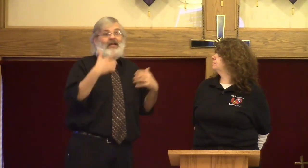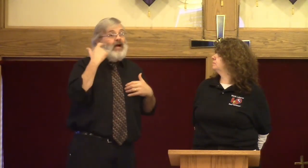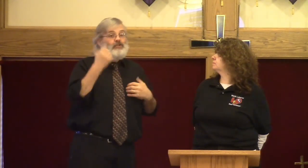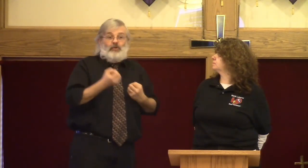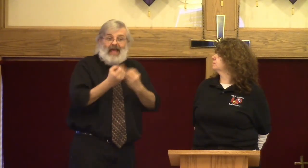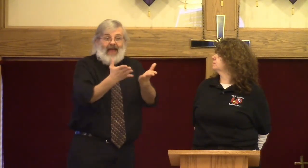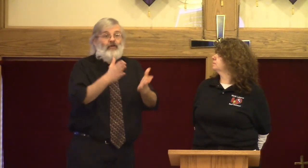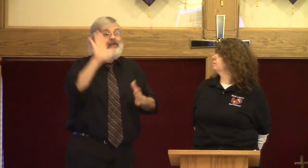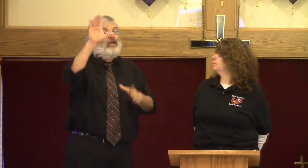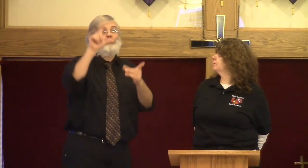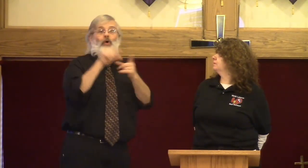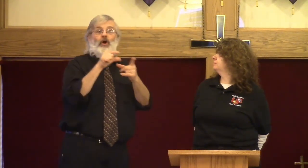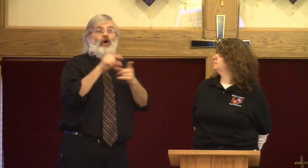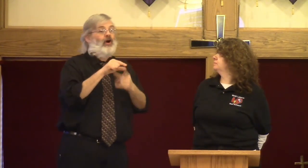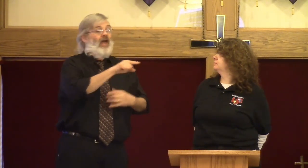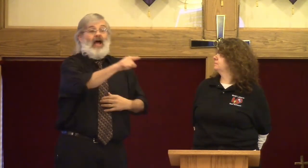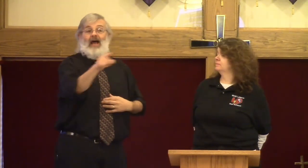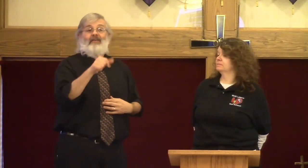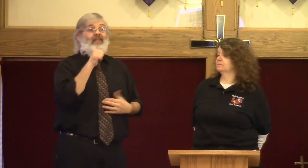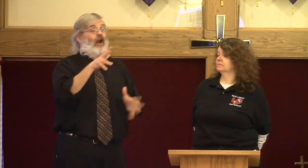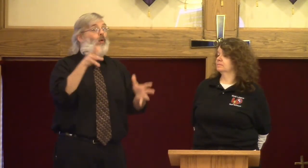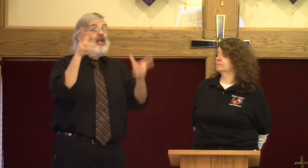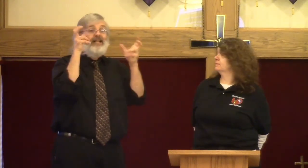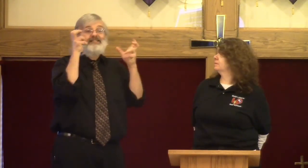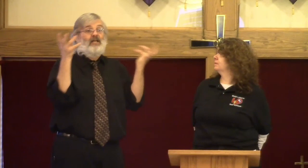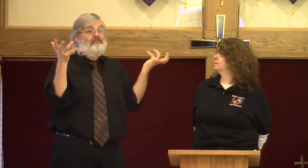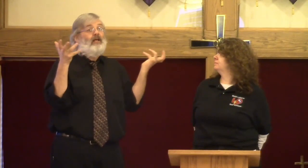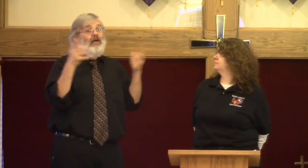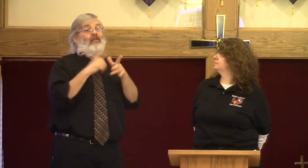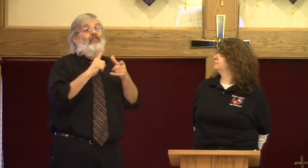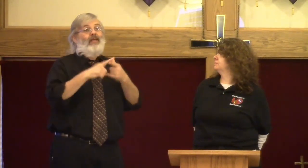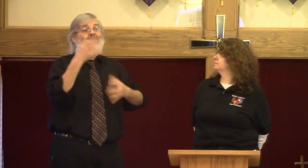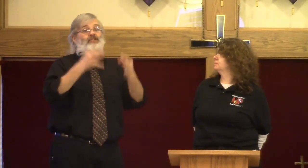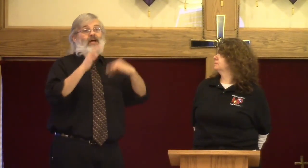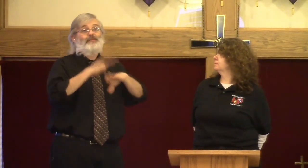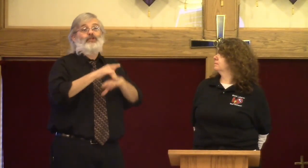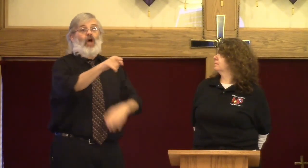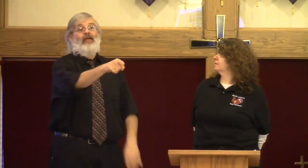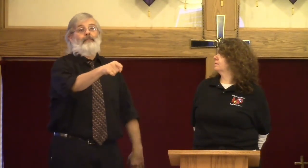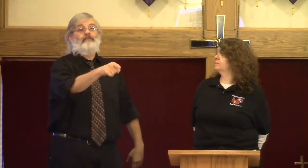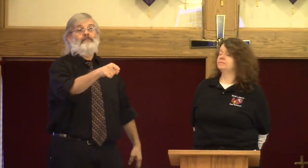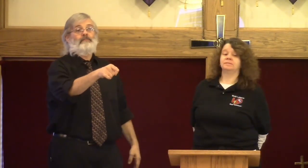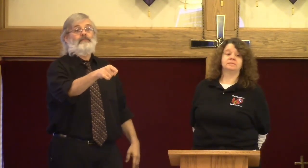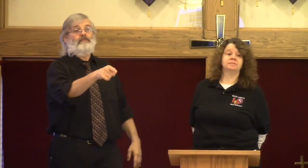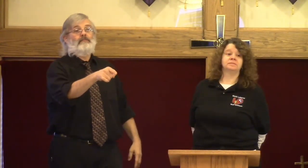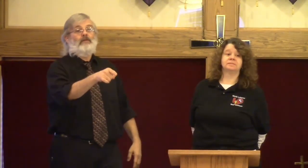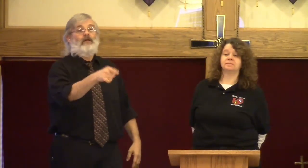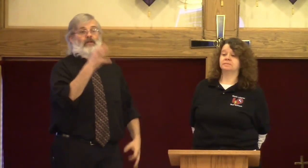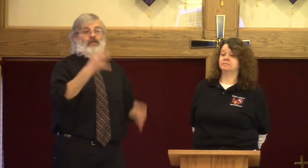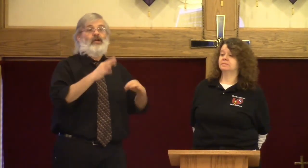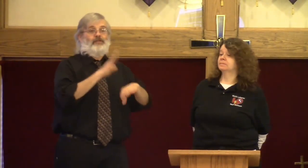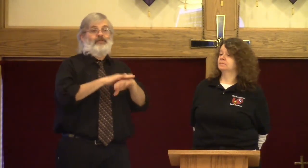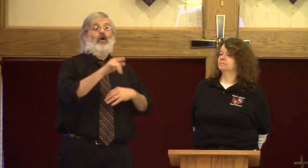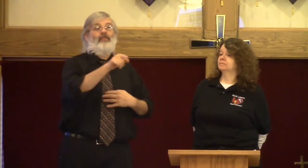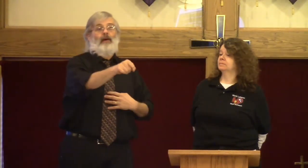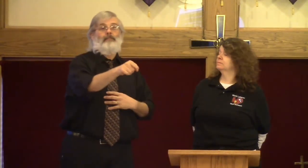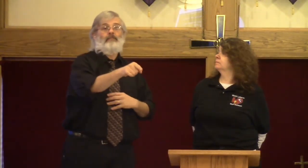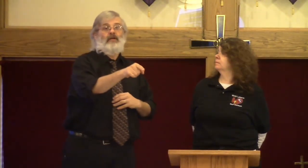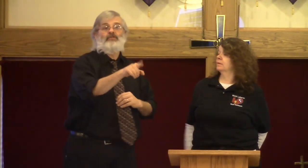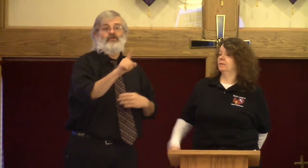Because you gave them his word, and if they don't want to listen, then the judgment's on them. The judgment's on them. So